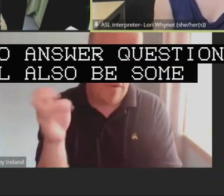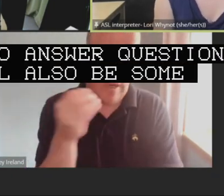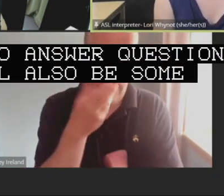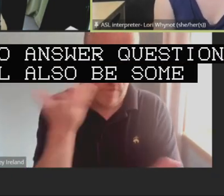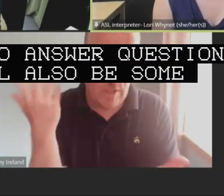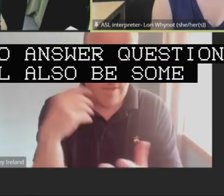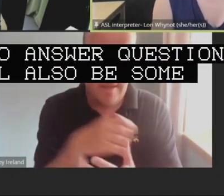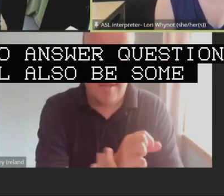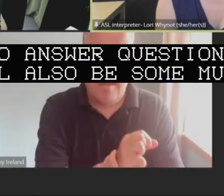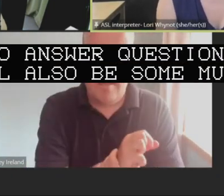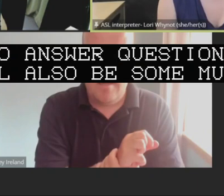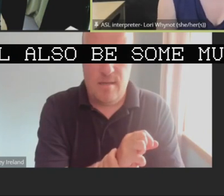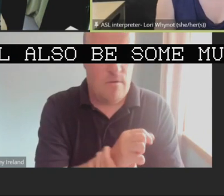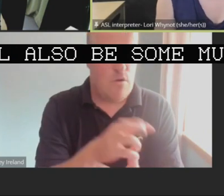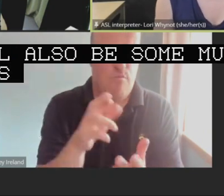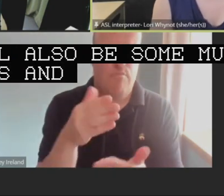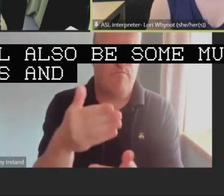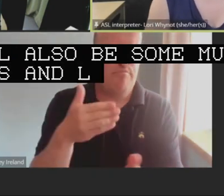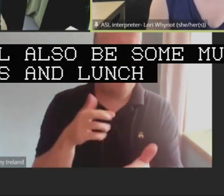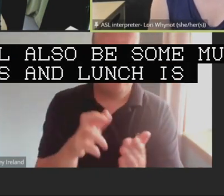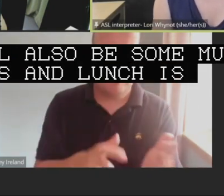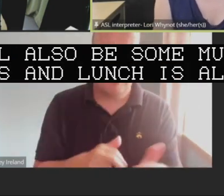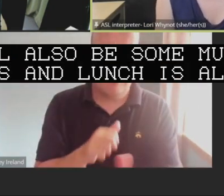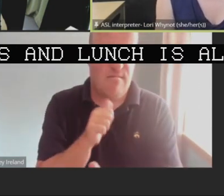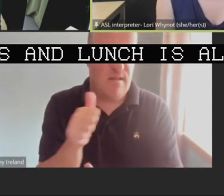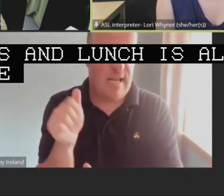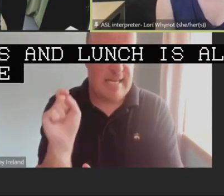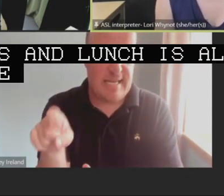and lunch is also going to be provided, so free food.